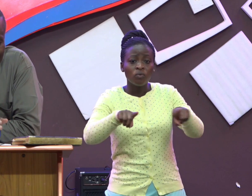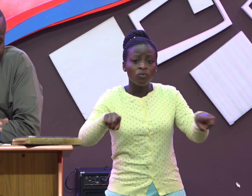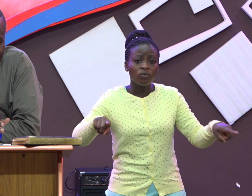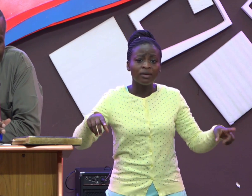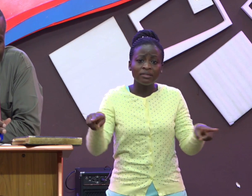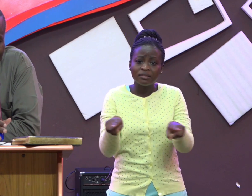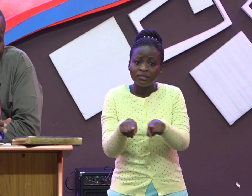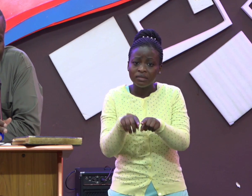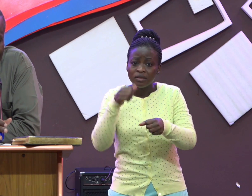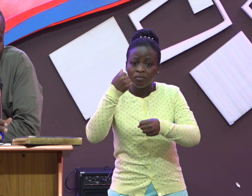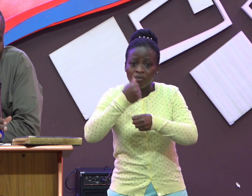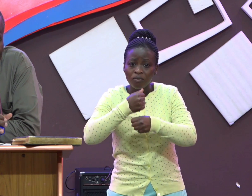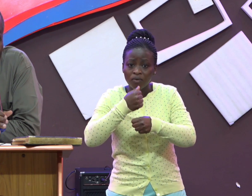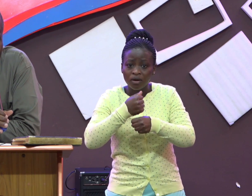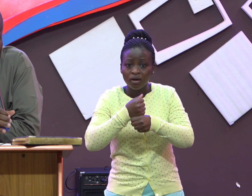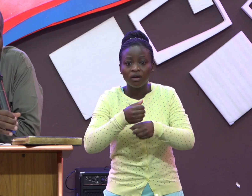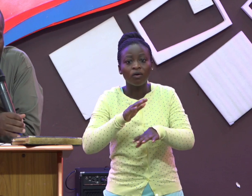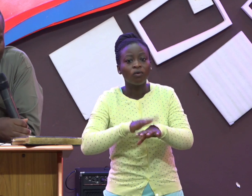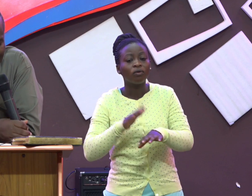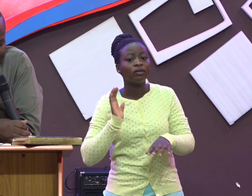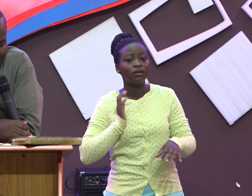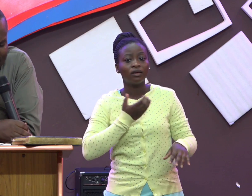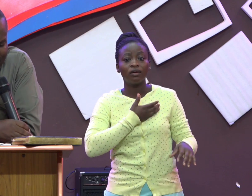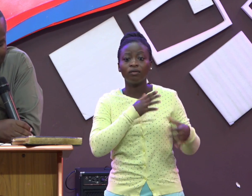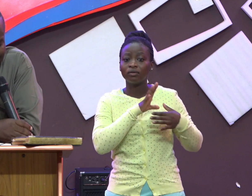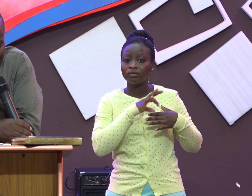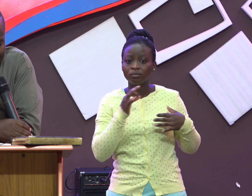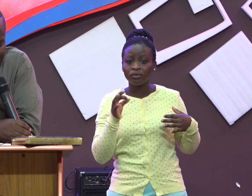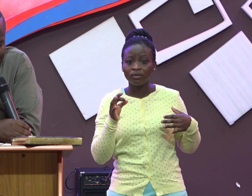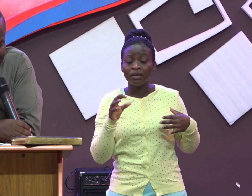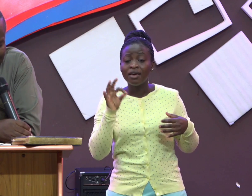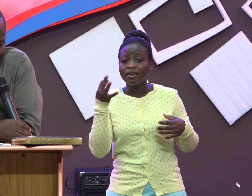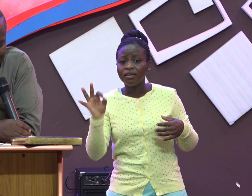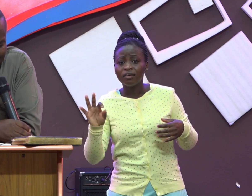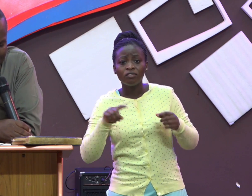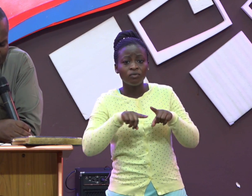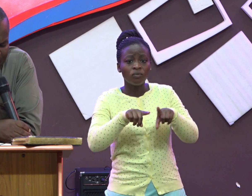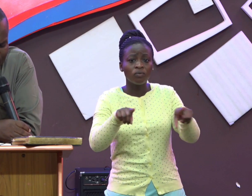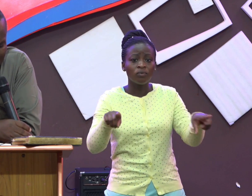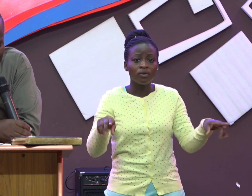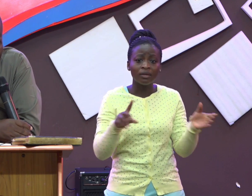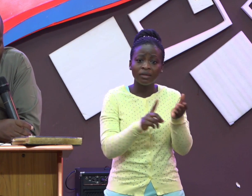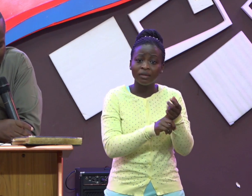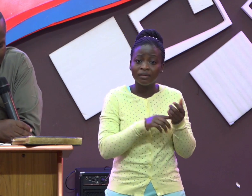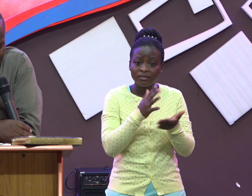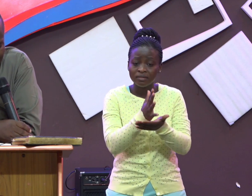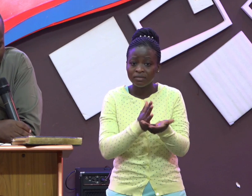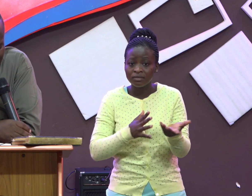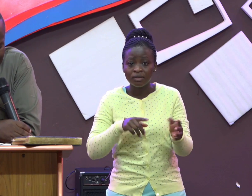we do those things that would help us build our spirits. If we would save our minutes. And